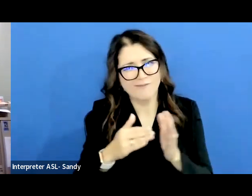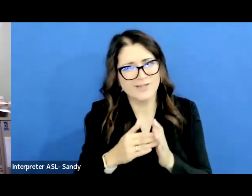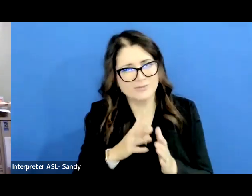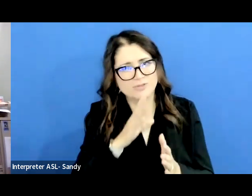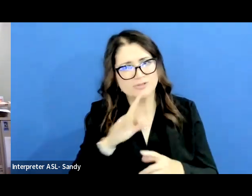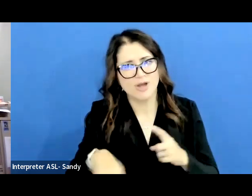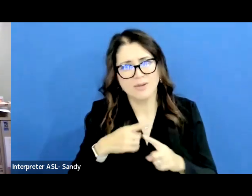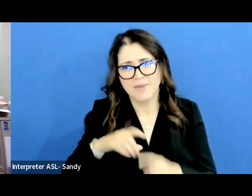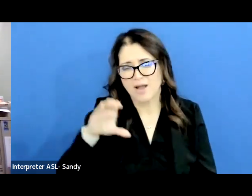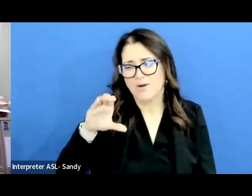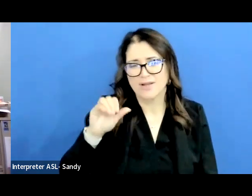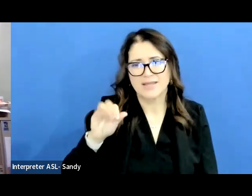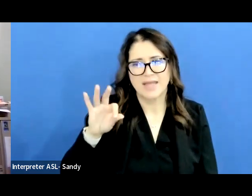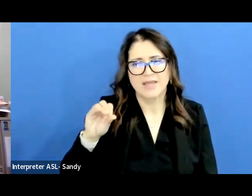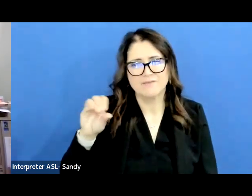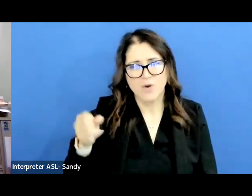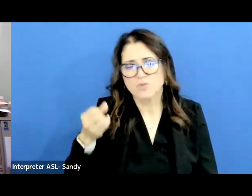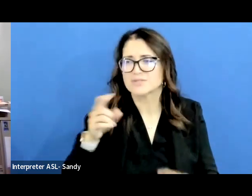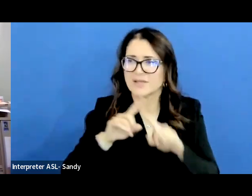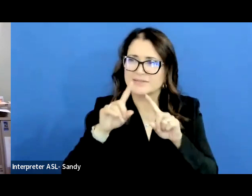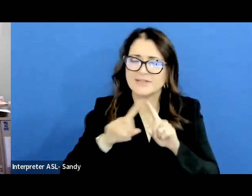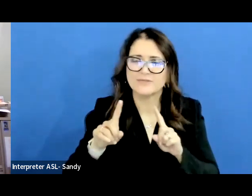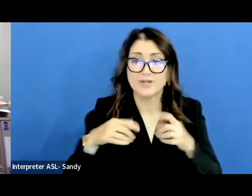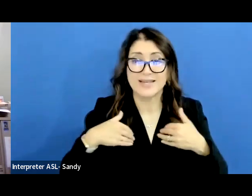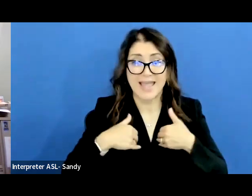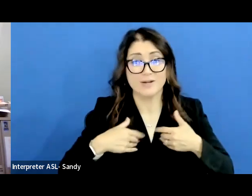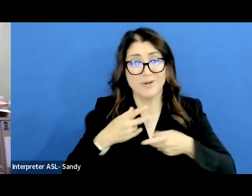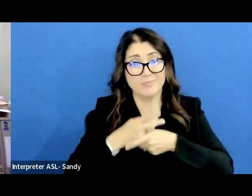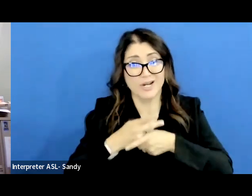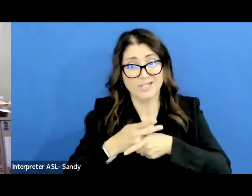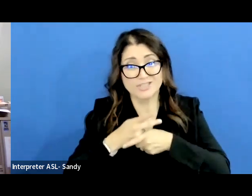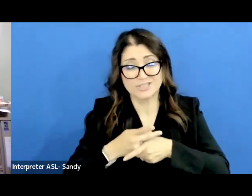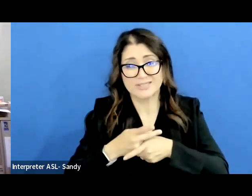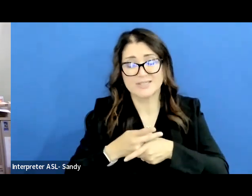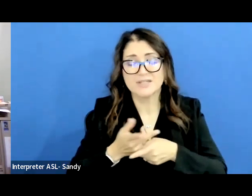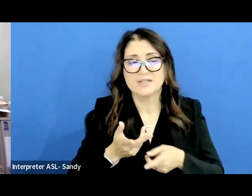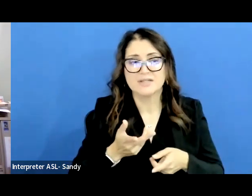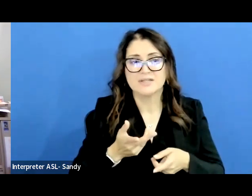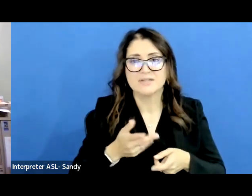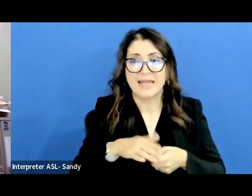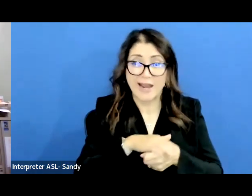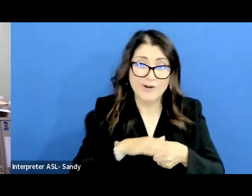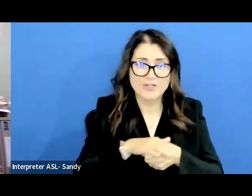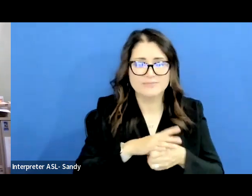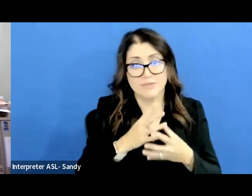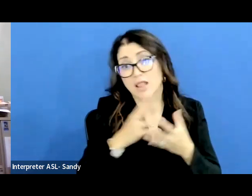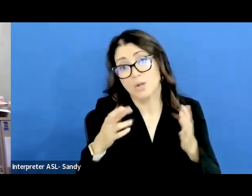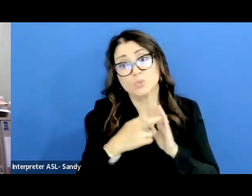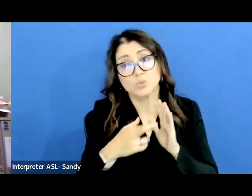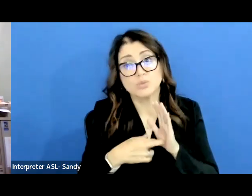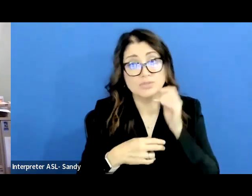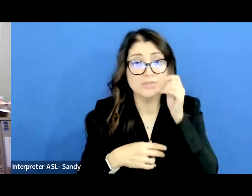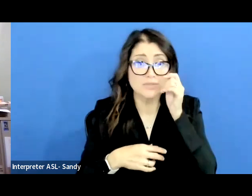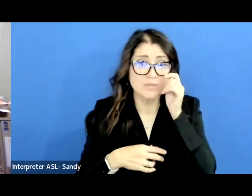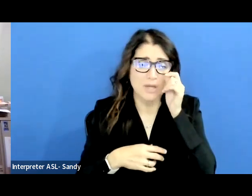about CAFOs and different sort of animal production areas, that there's a lot of rules,